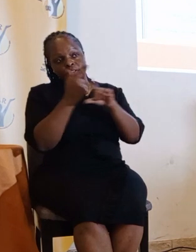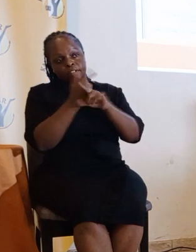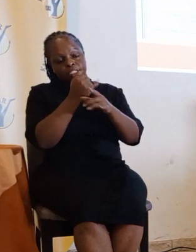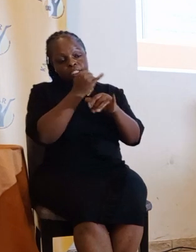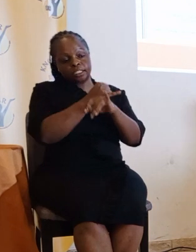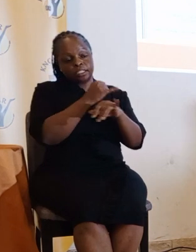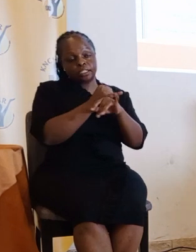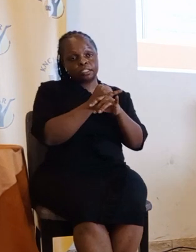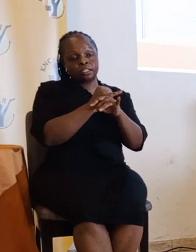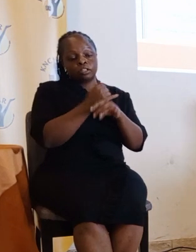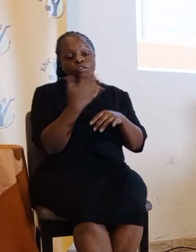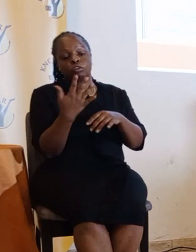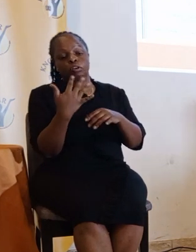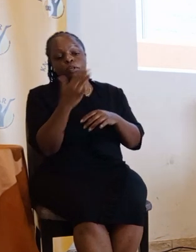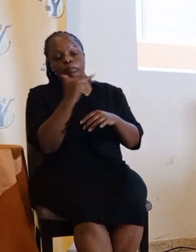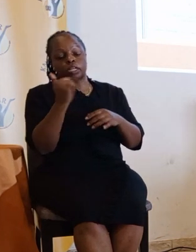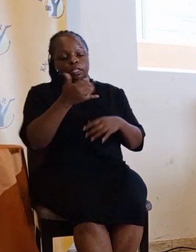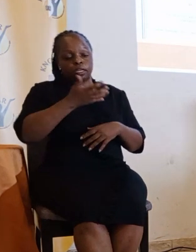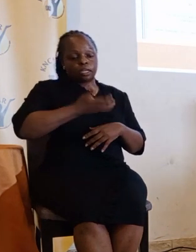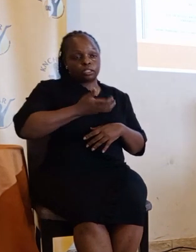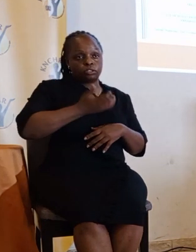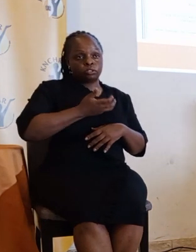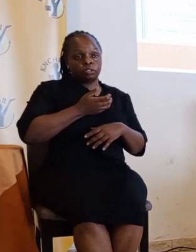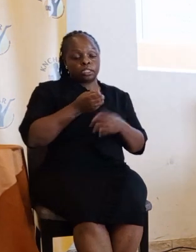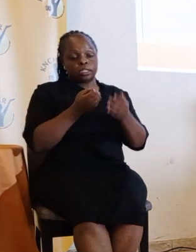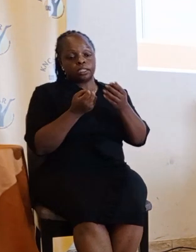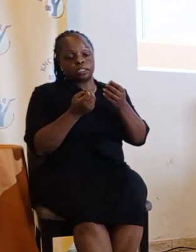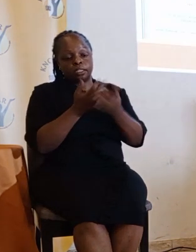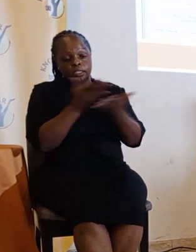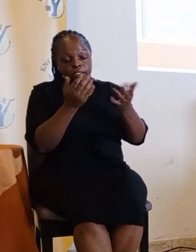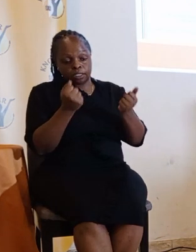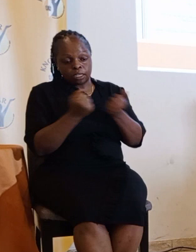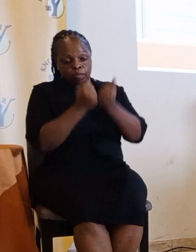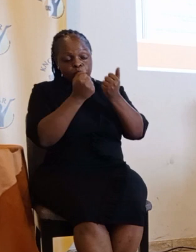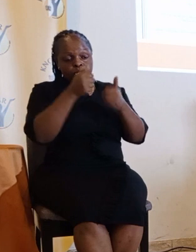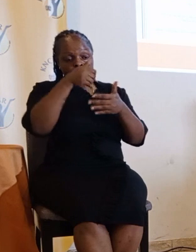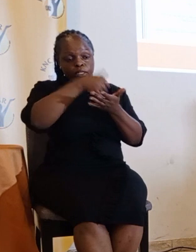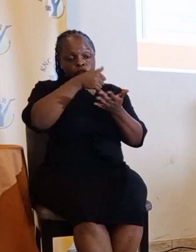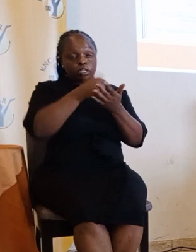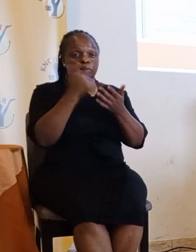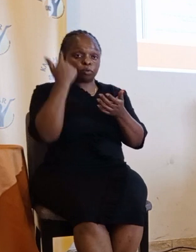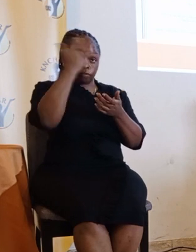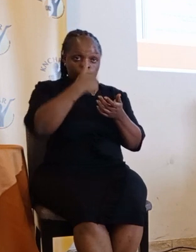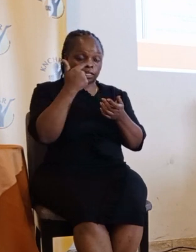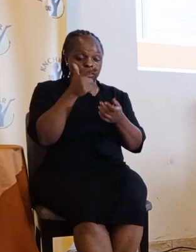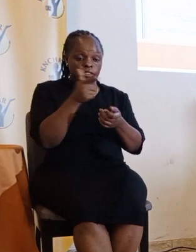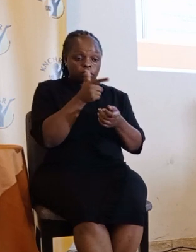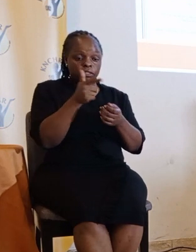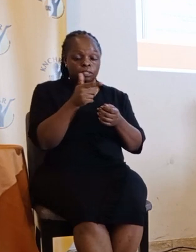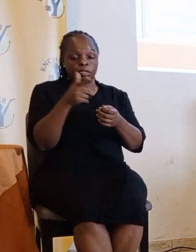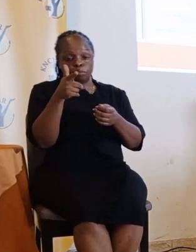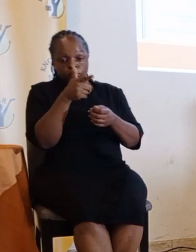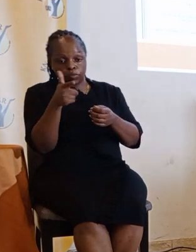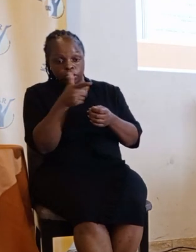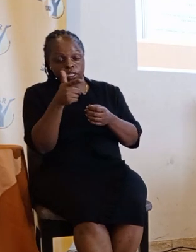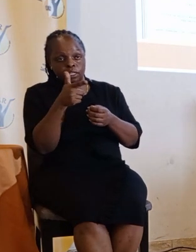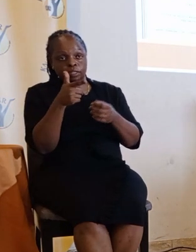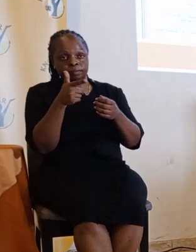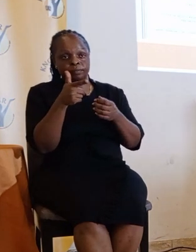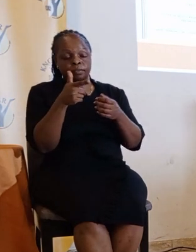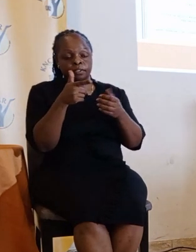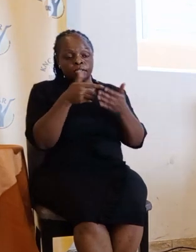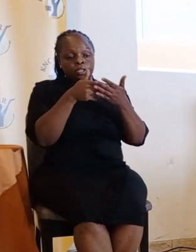incidences documented by the Council. The incidences included profiling of journalists and media outlets, online trolling